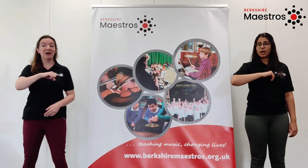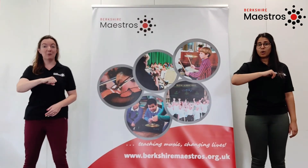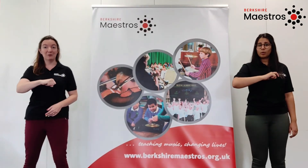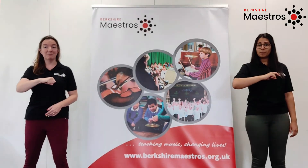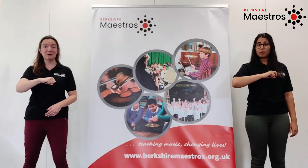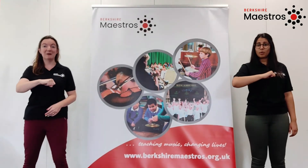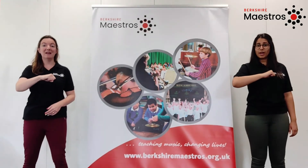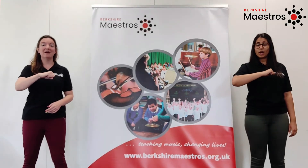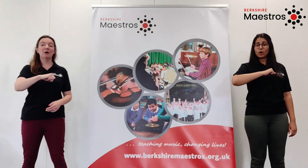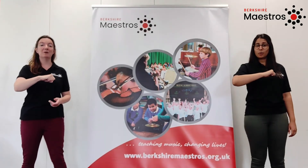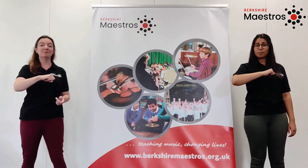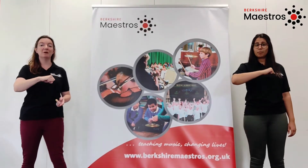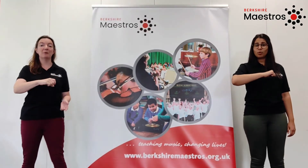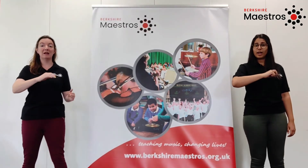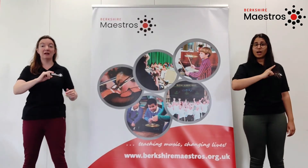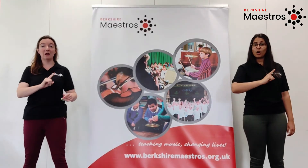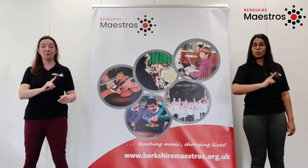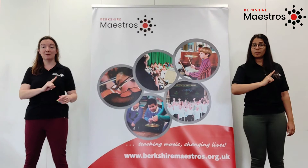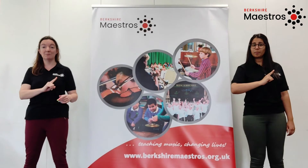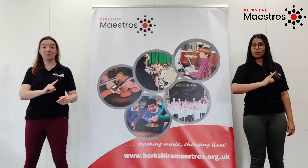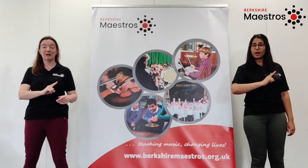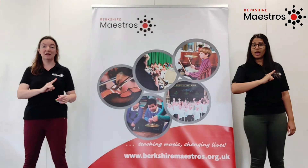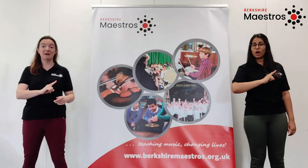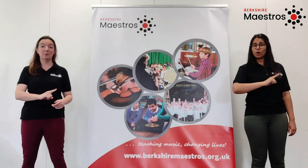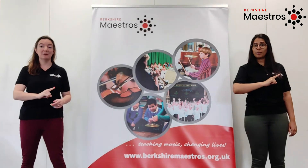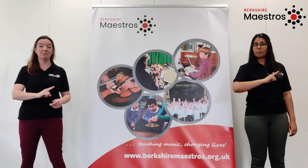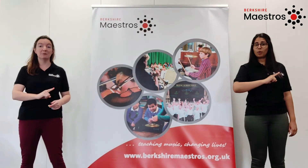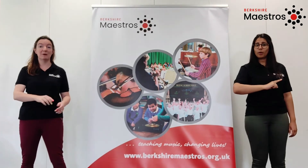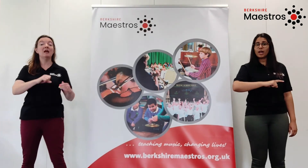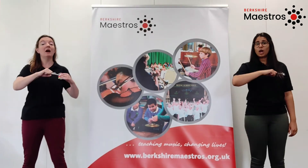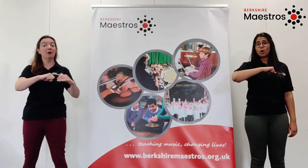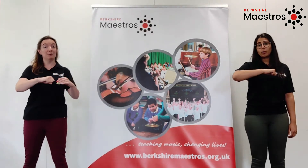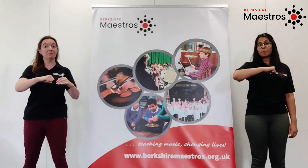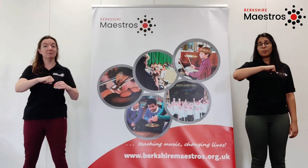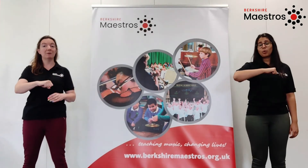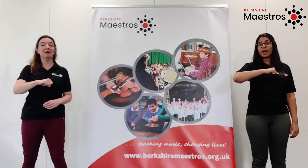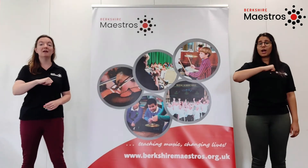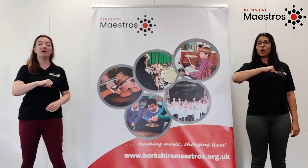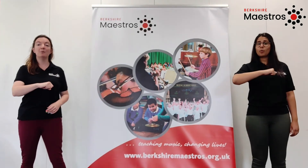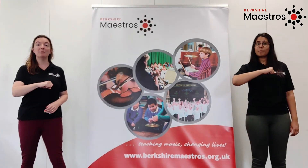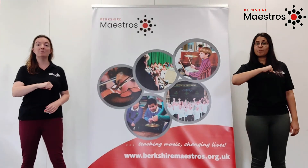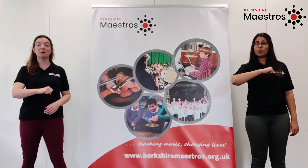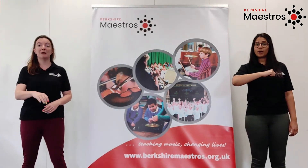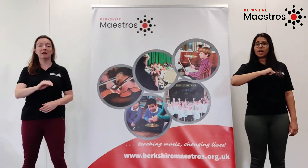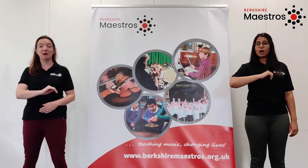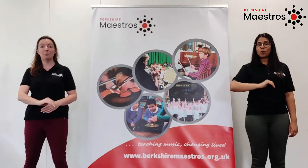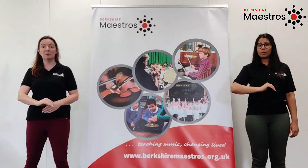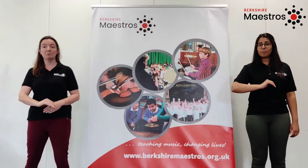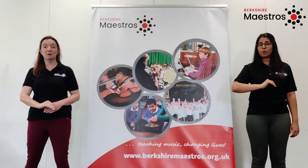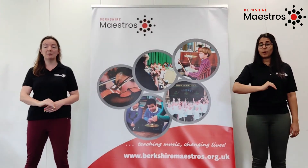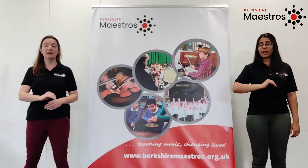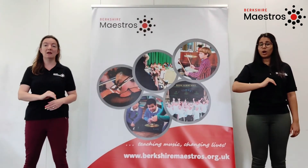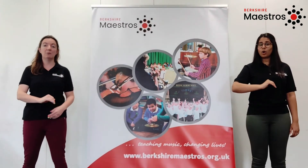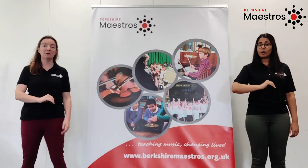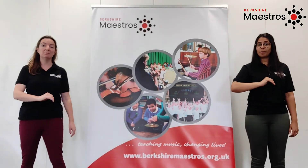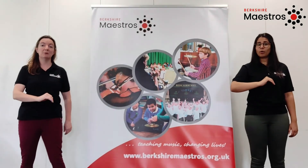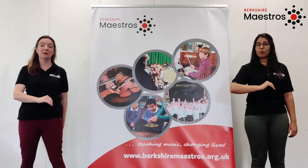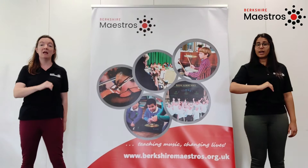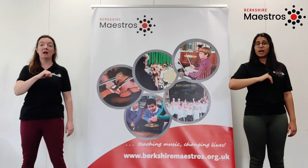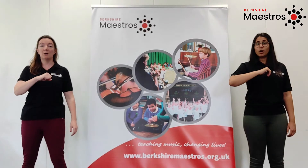oh, in my way, oh, in my way, oh, in my way, oh, in my way, oh, in my way, oh, in my way, oh, in my way, oh, in my way, oh,